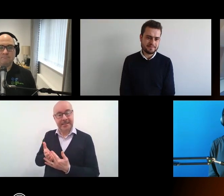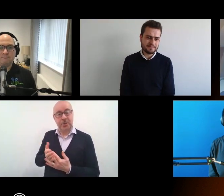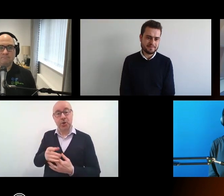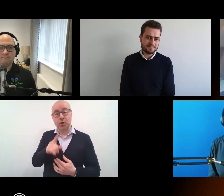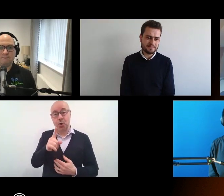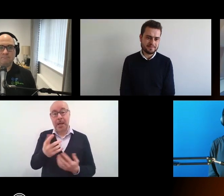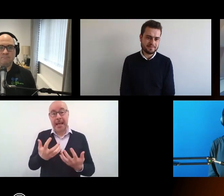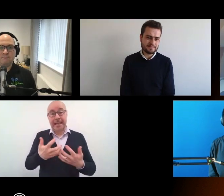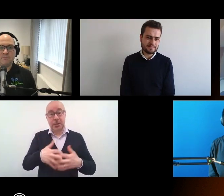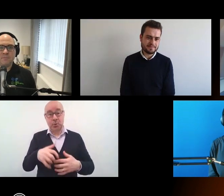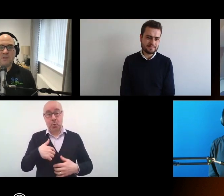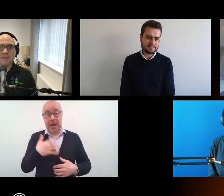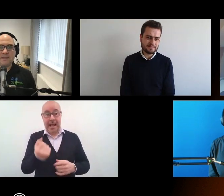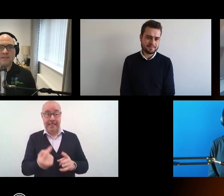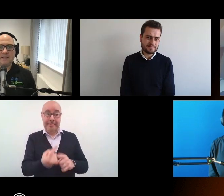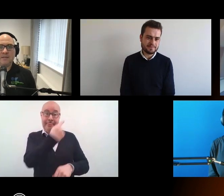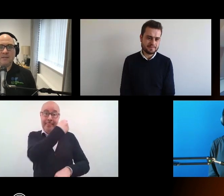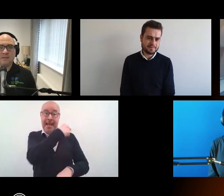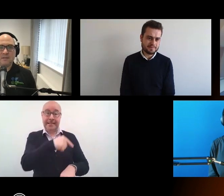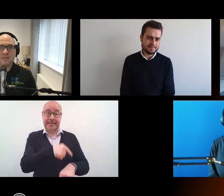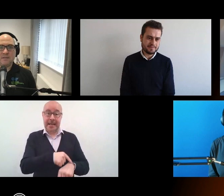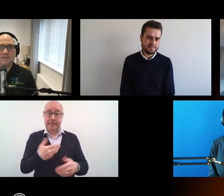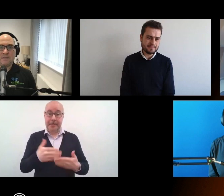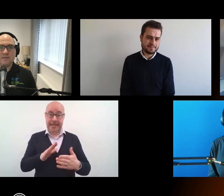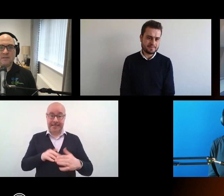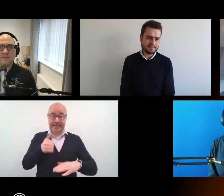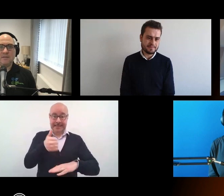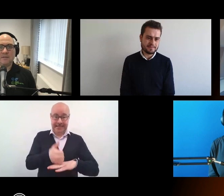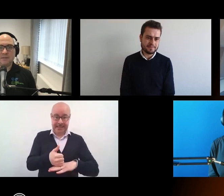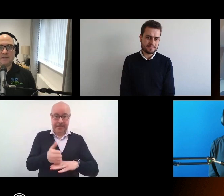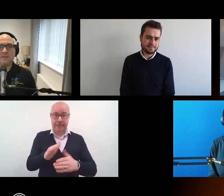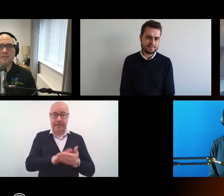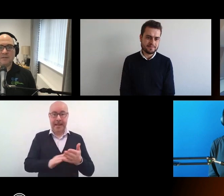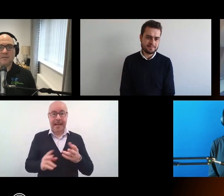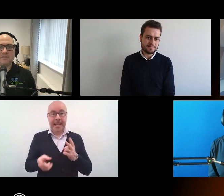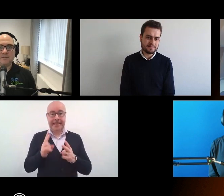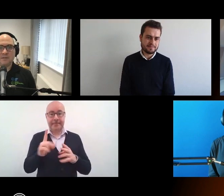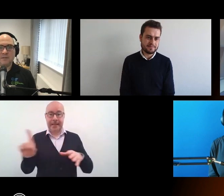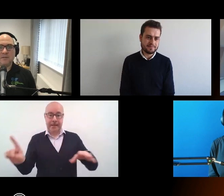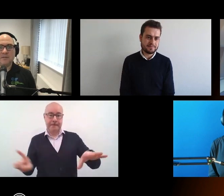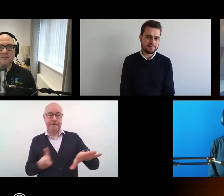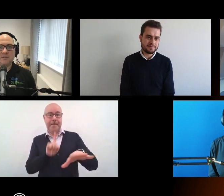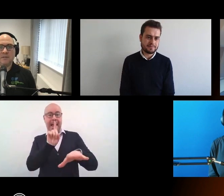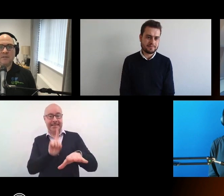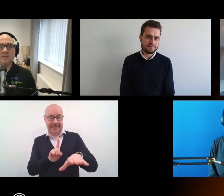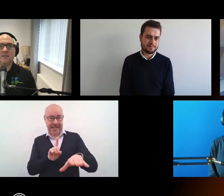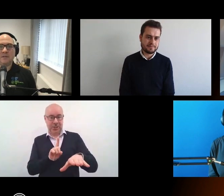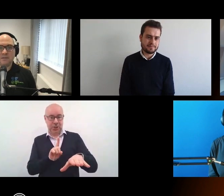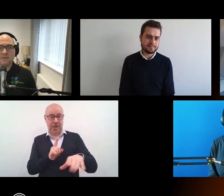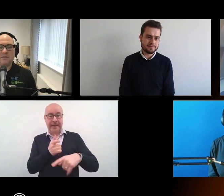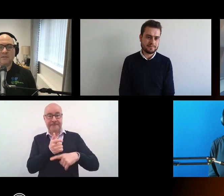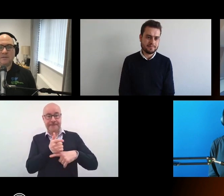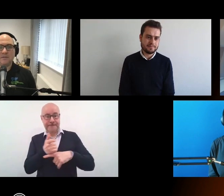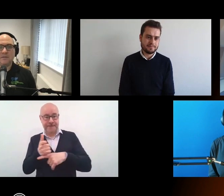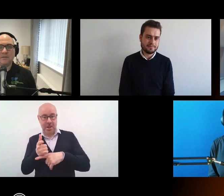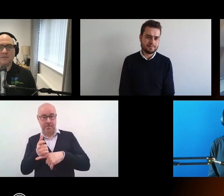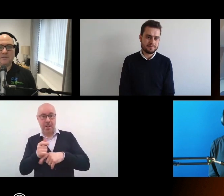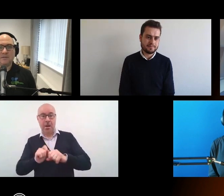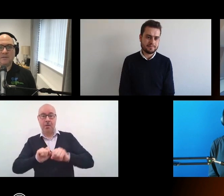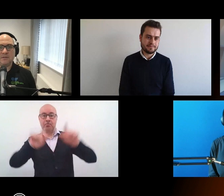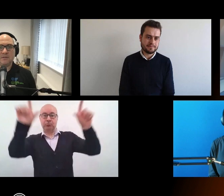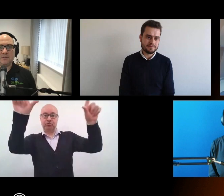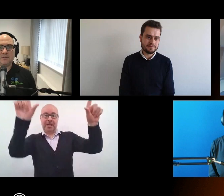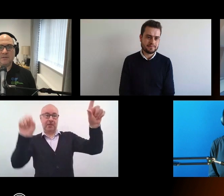we managed to set it up in that the interpreter was backstage, filmed, it was broadcasted on screens, and it